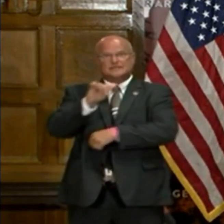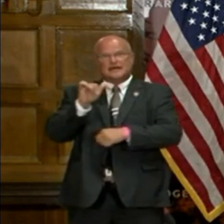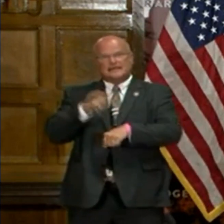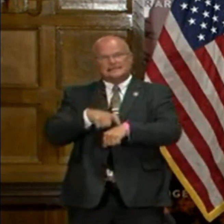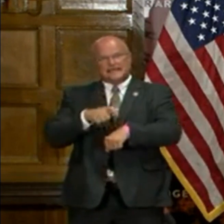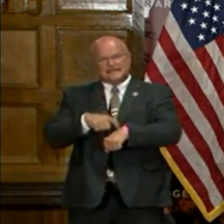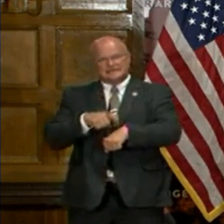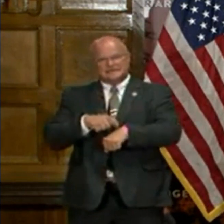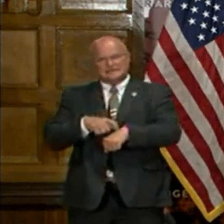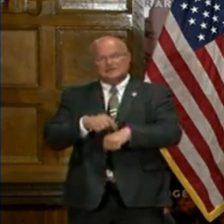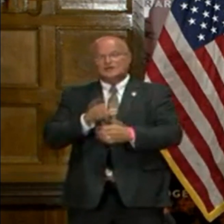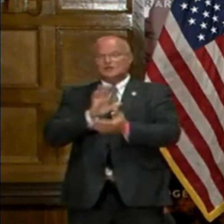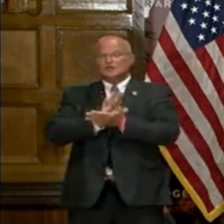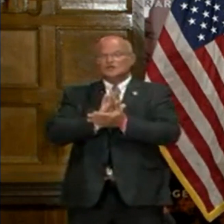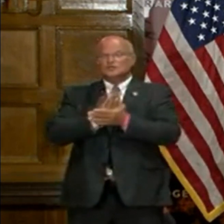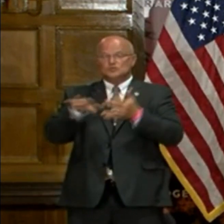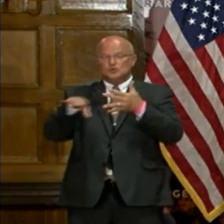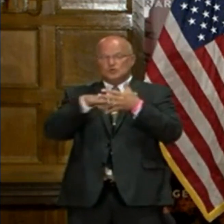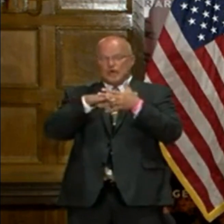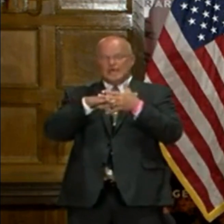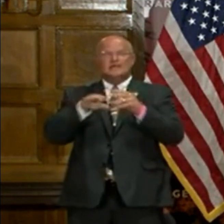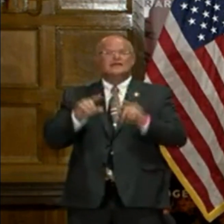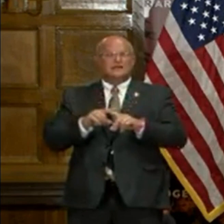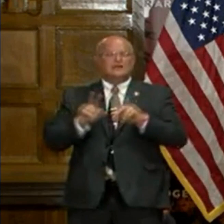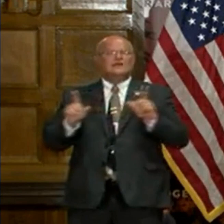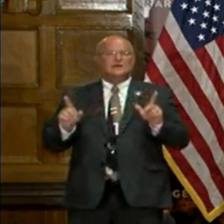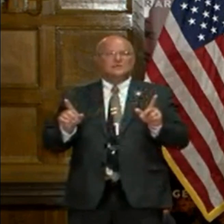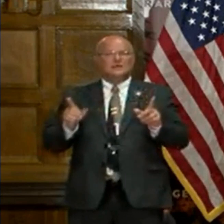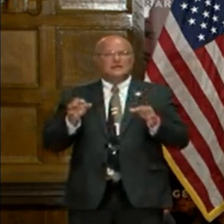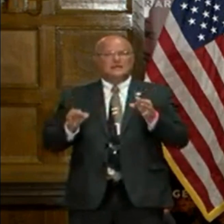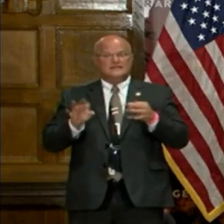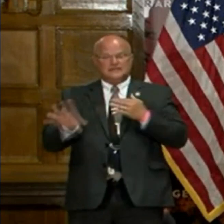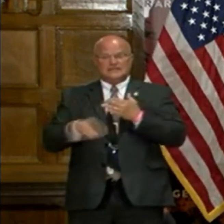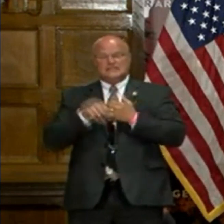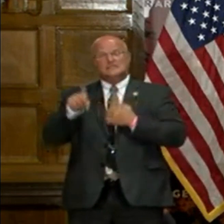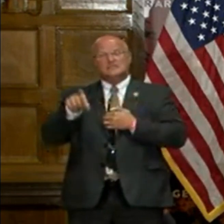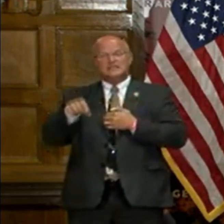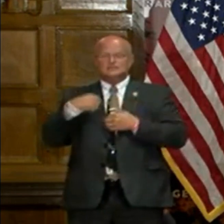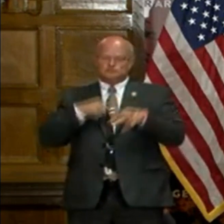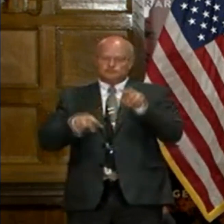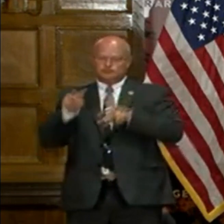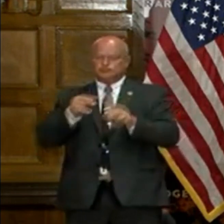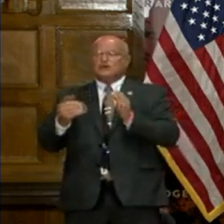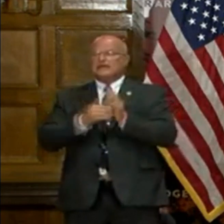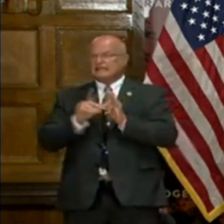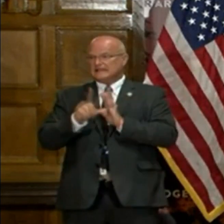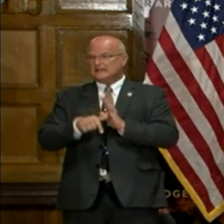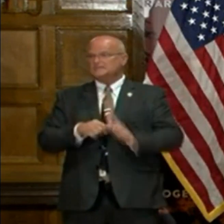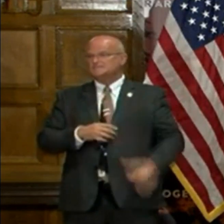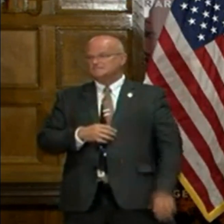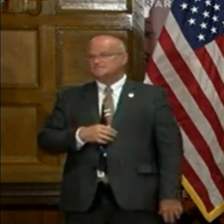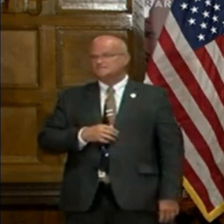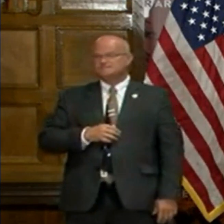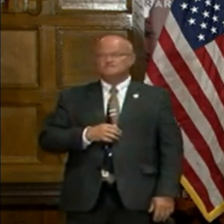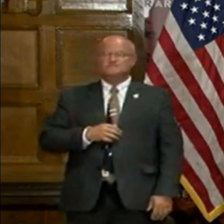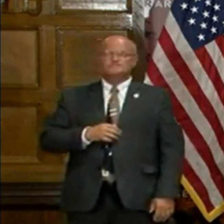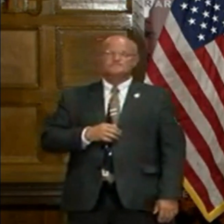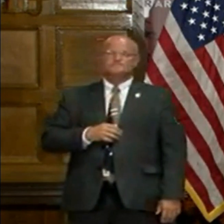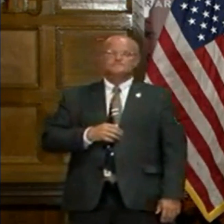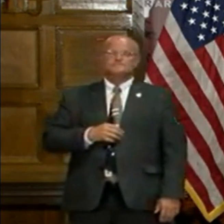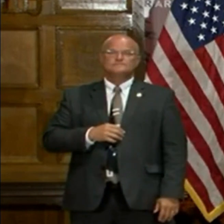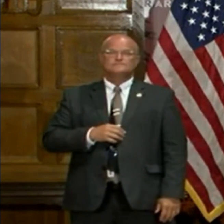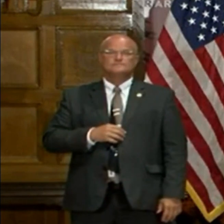time. There'll be a school break, but if there's additional needs, we'll take a look at them at that time.